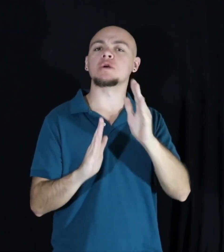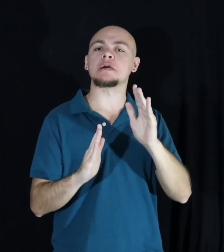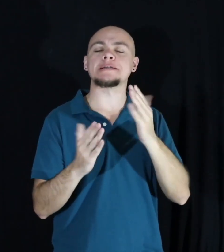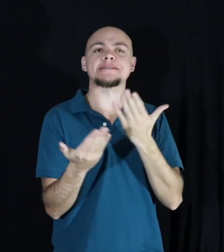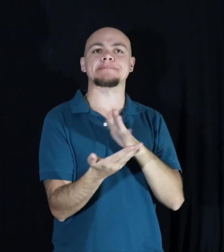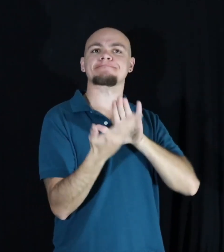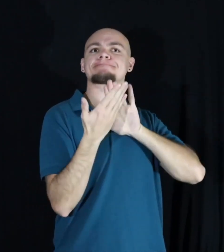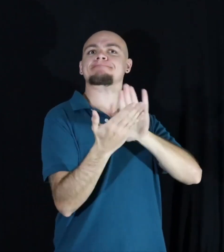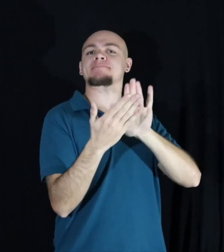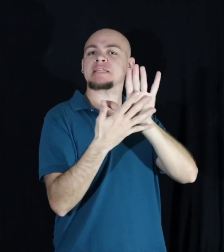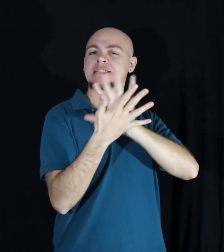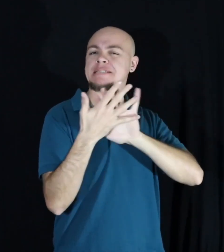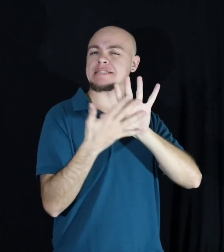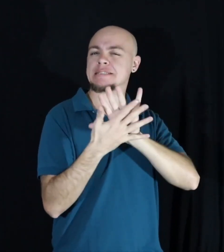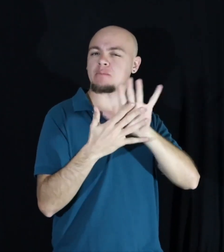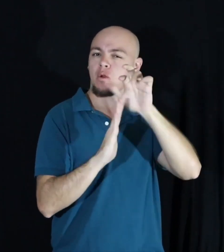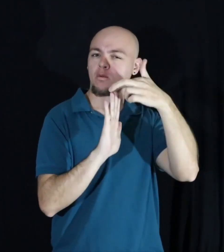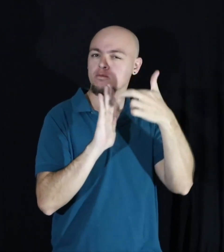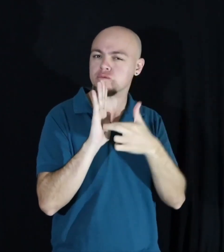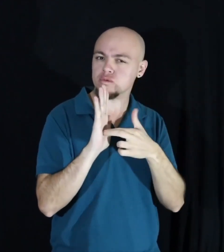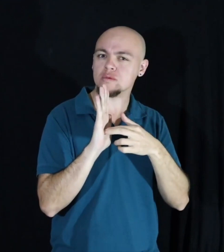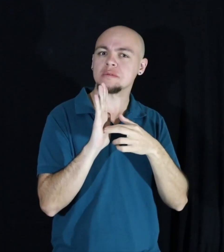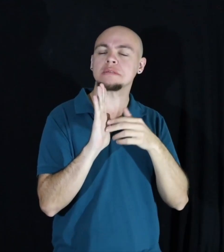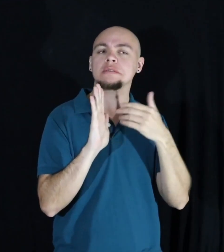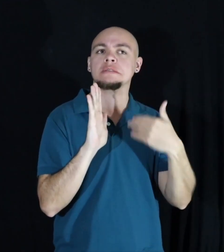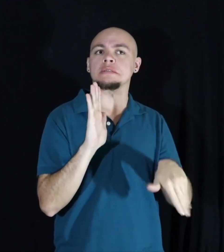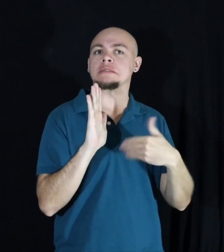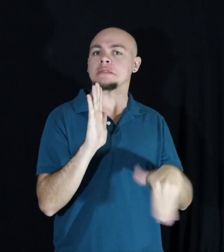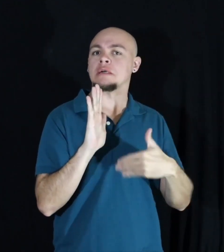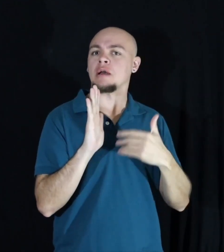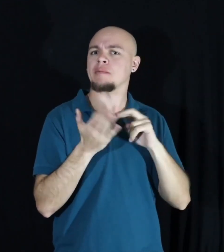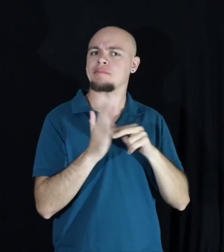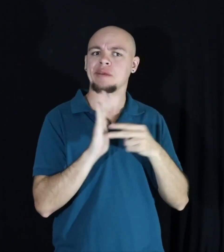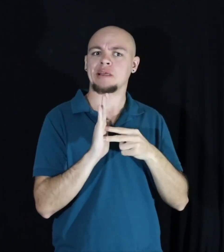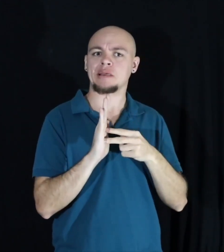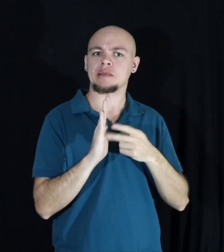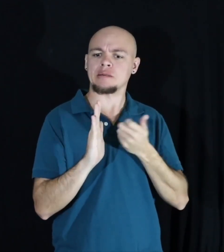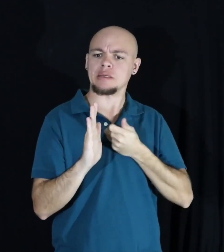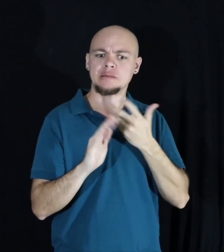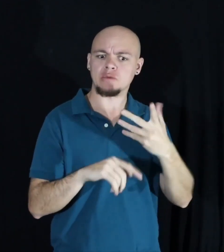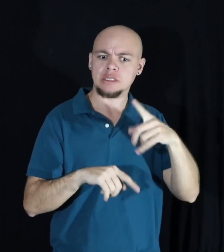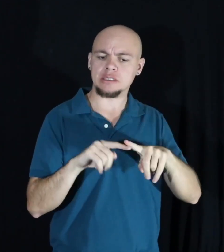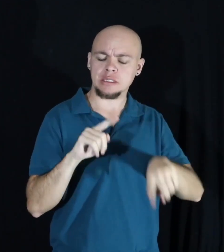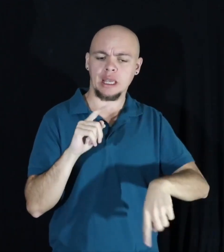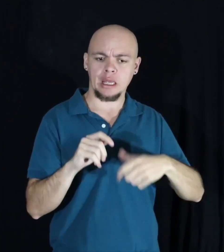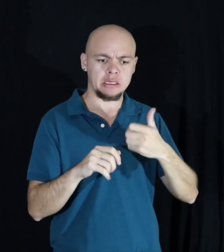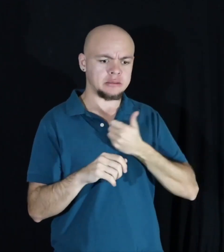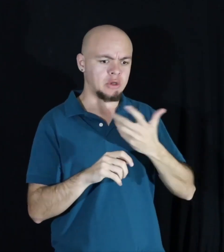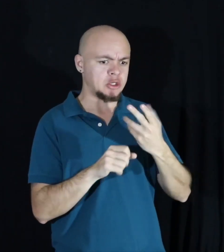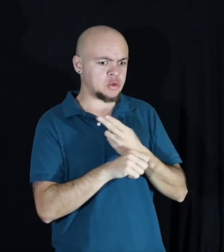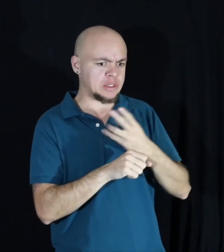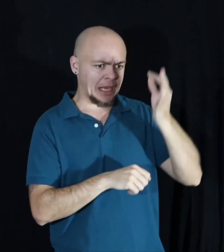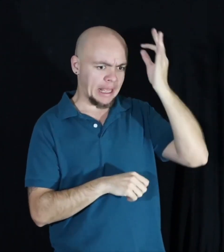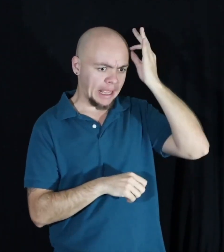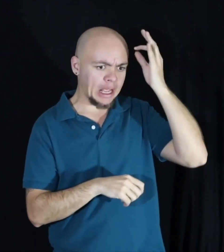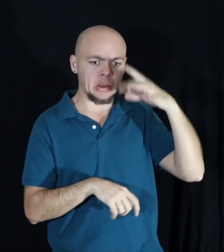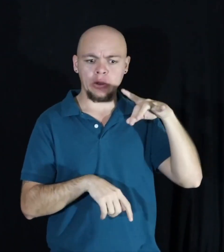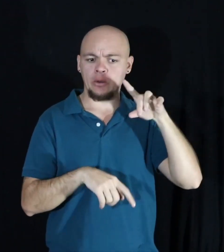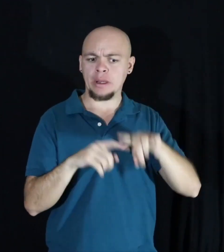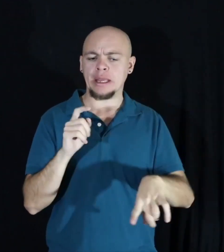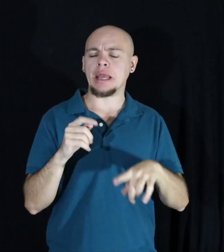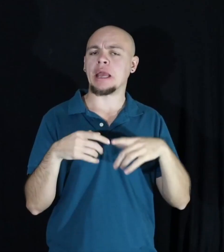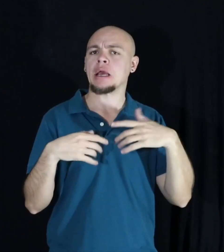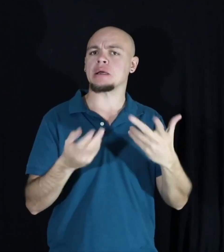same or very similar regulations that meant that we couldn't express ourselves through our hair, we weren't able to properly